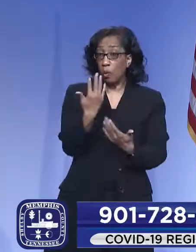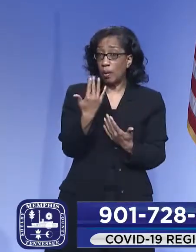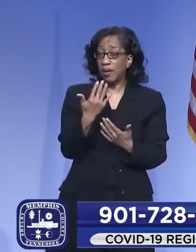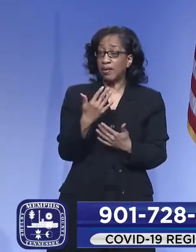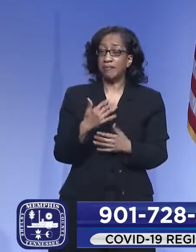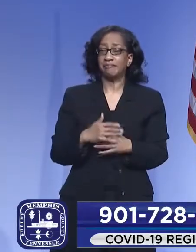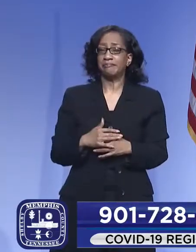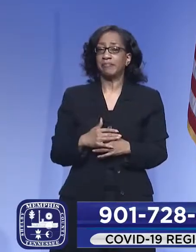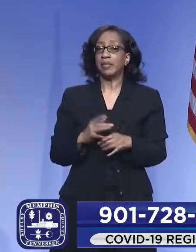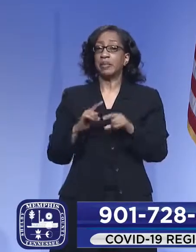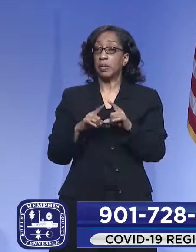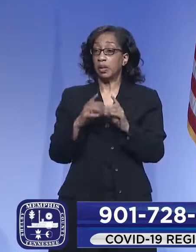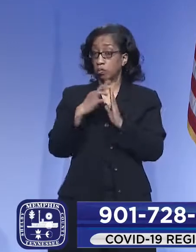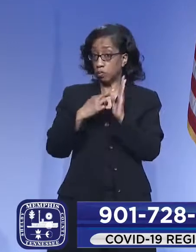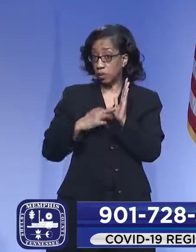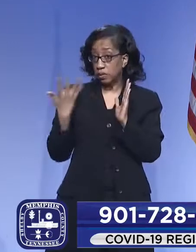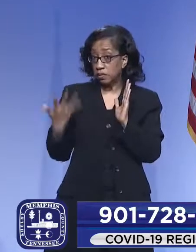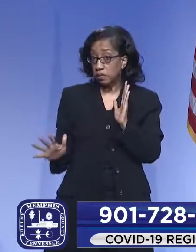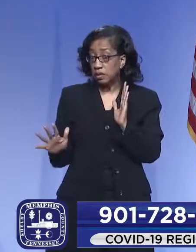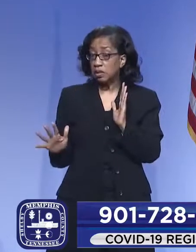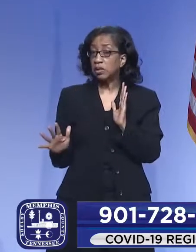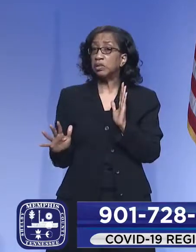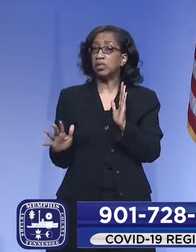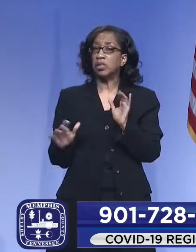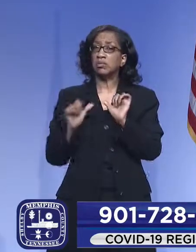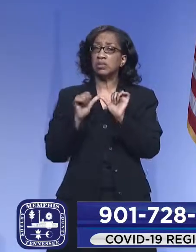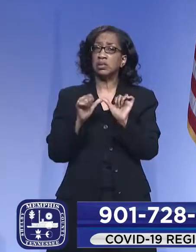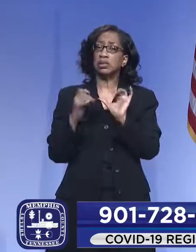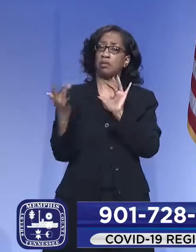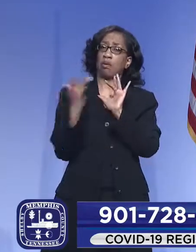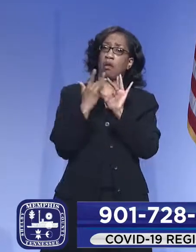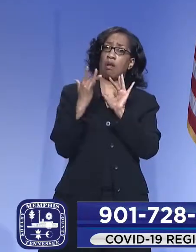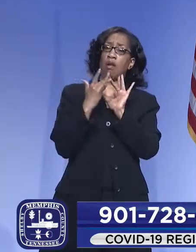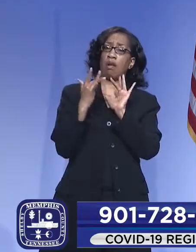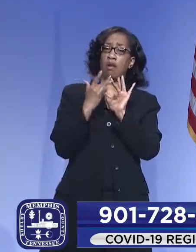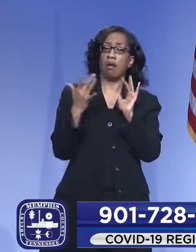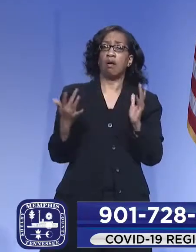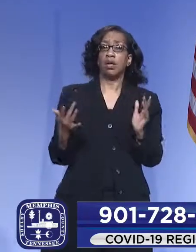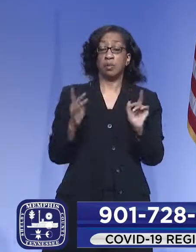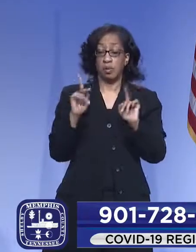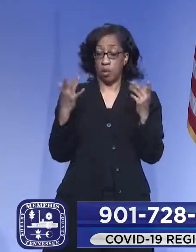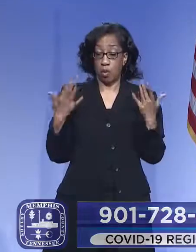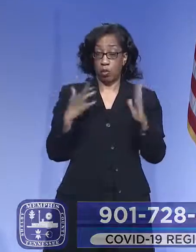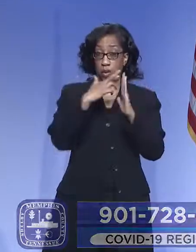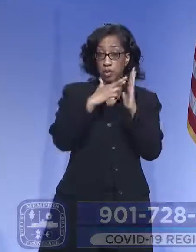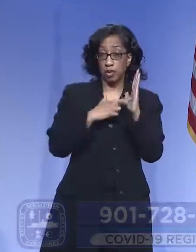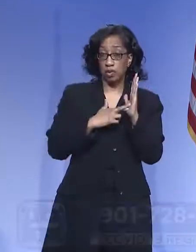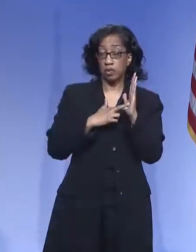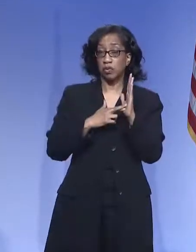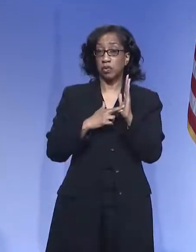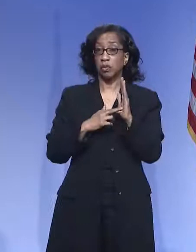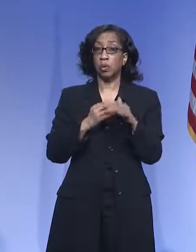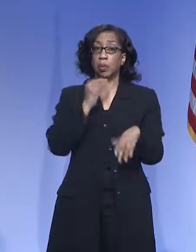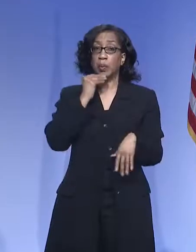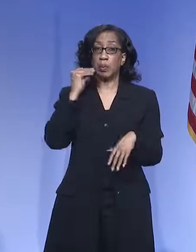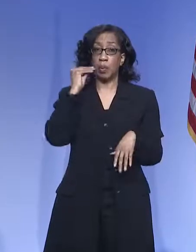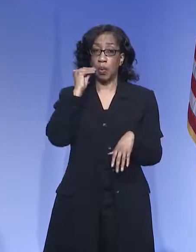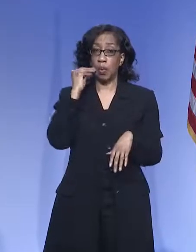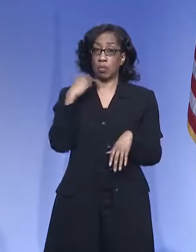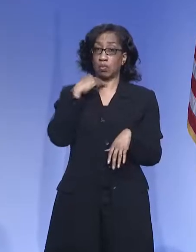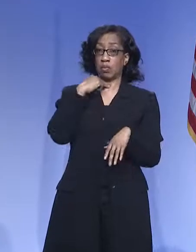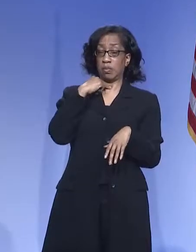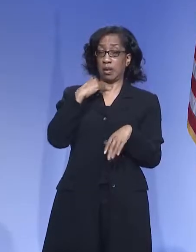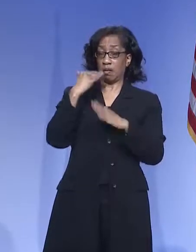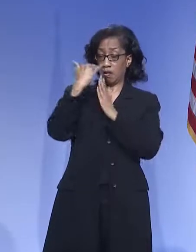keep following up with us. But we will make sure that we get to the folks who are registered on the homebound list. So it is going well. We